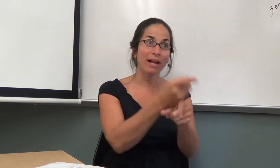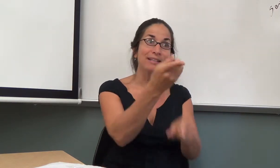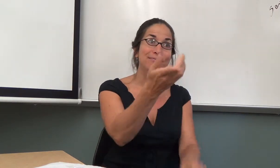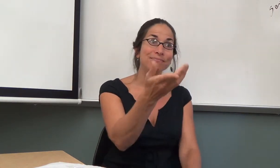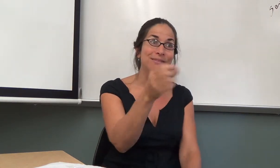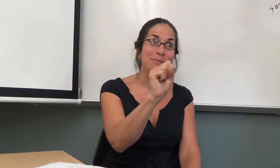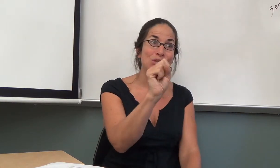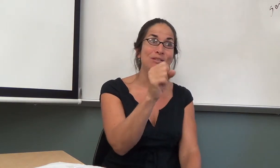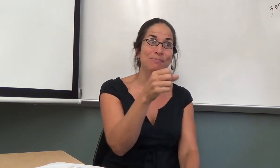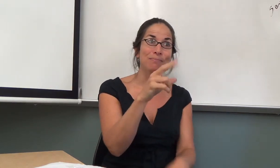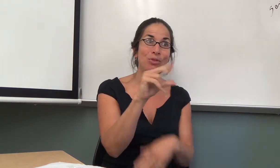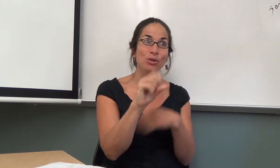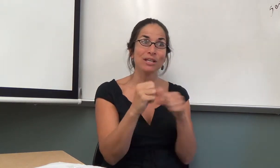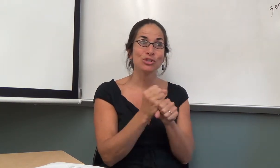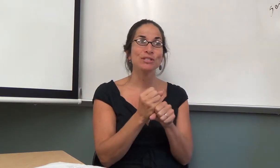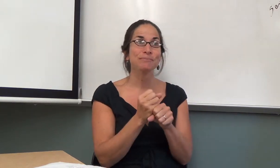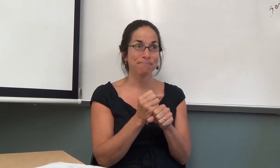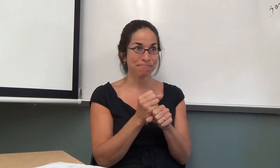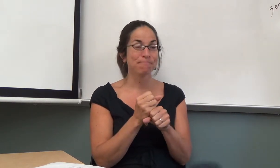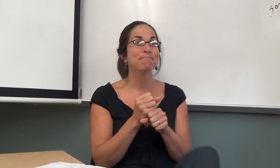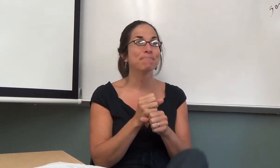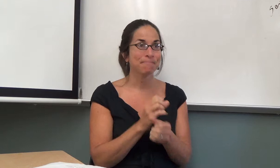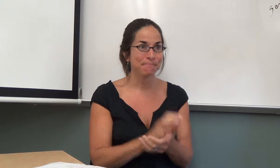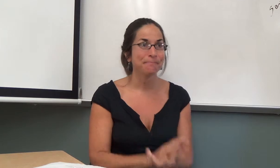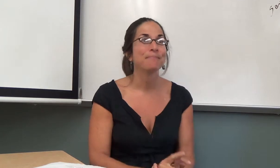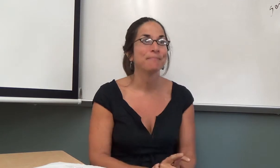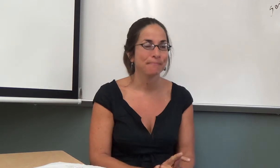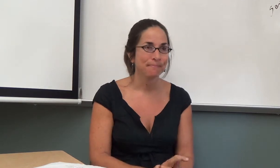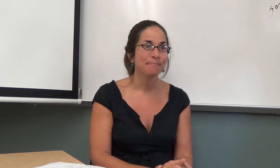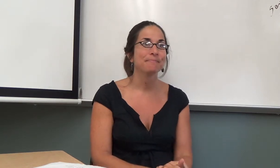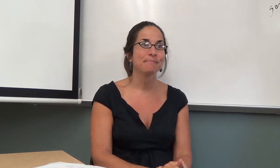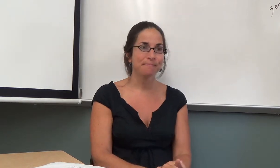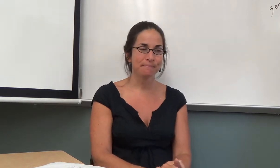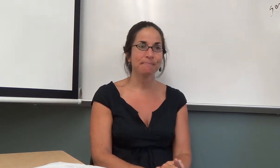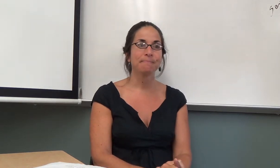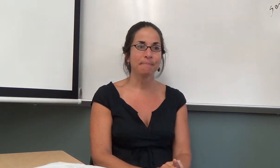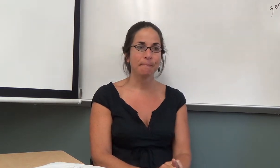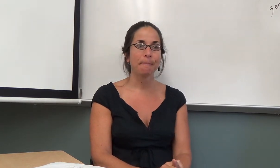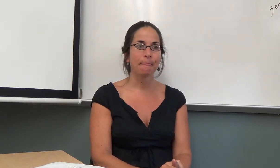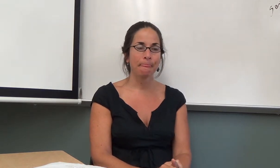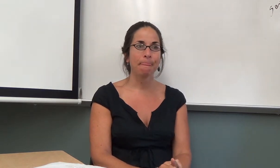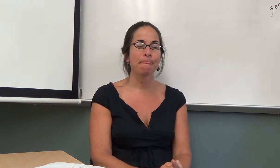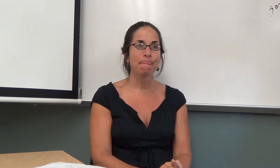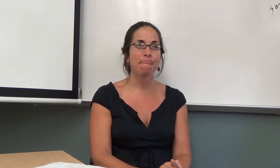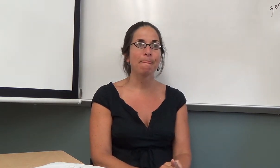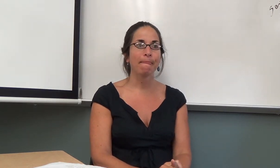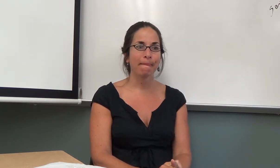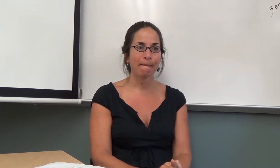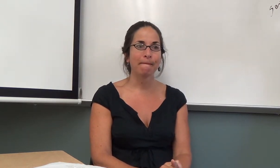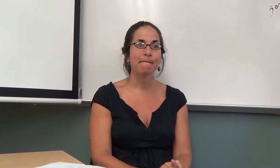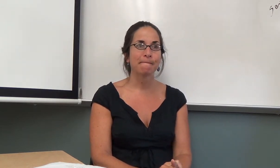rough. Nice job, Elvis. Well done. All right. And I need another volunteer. Who's gonna hook me up? David, you ready? Let's hear